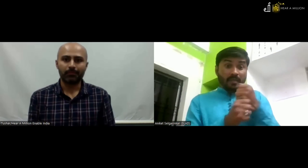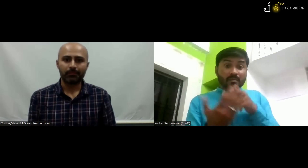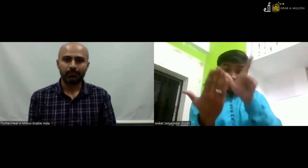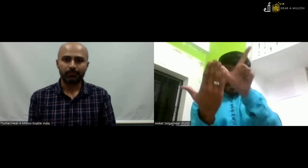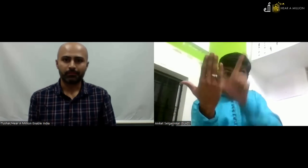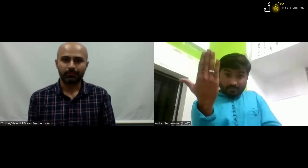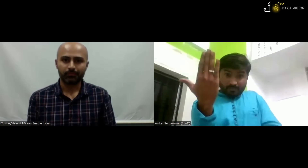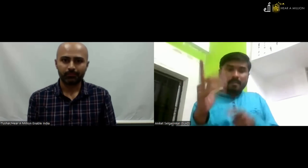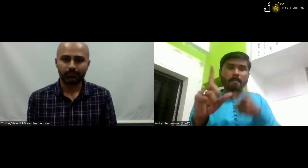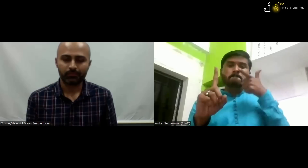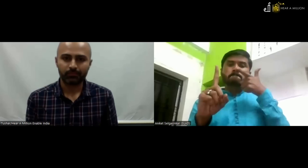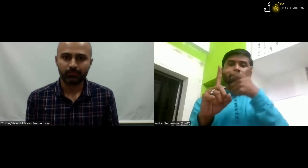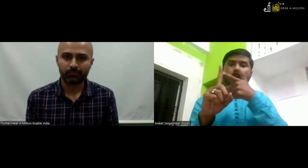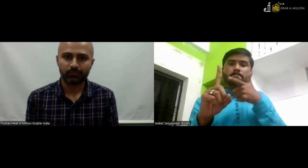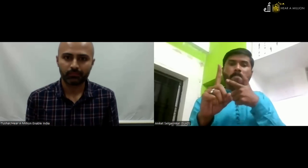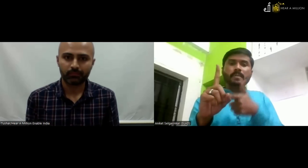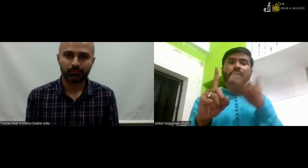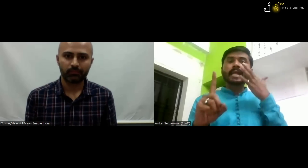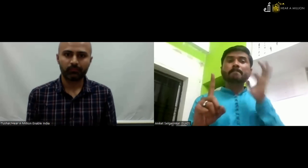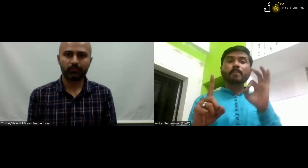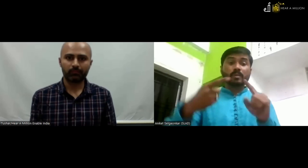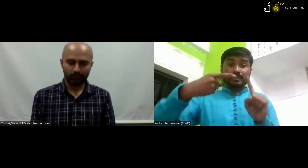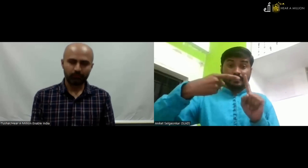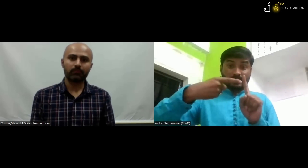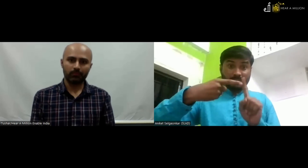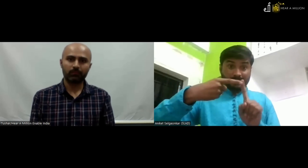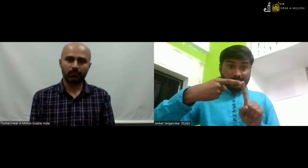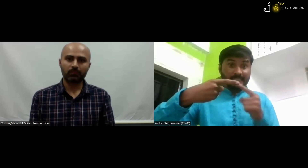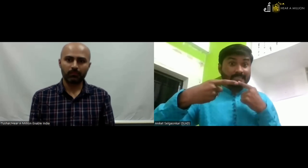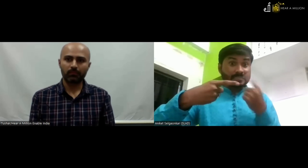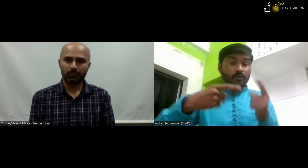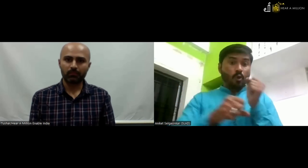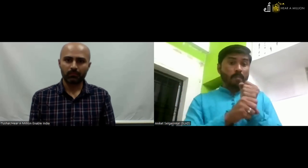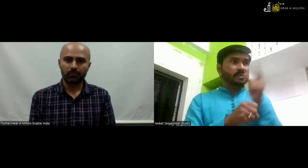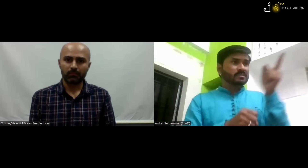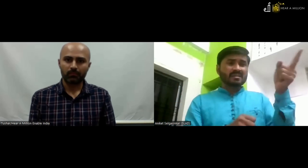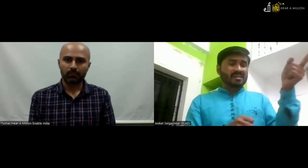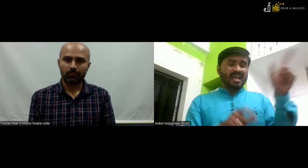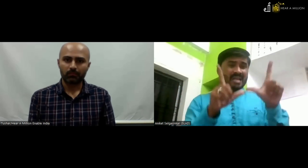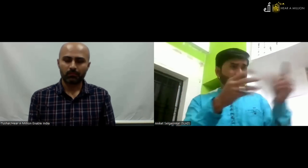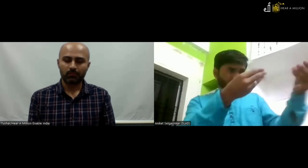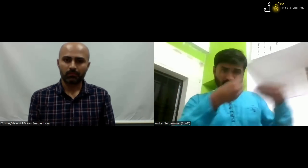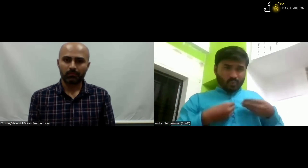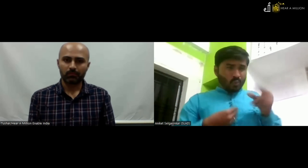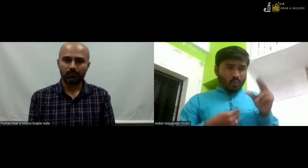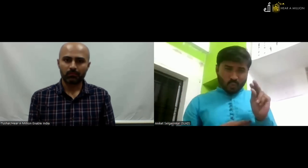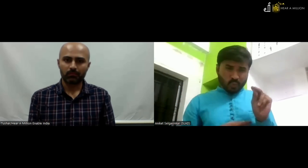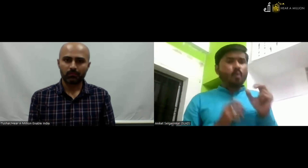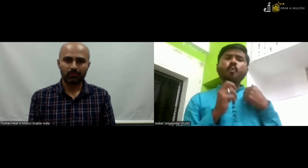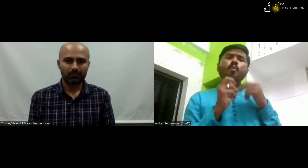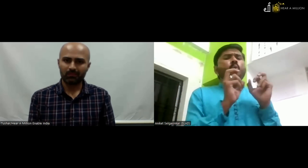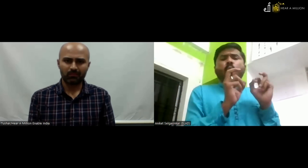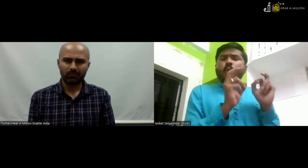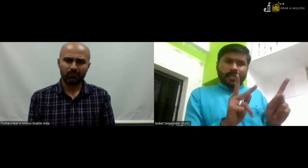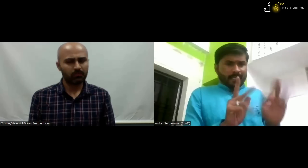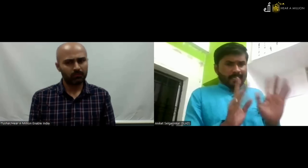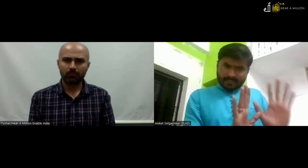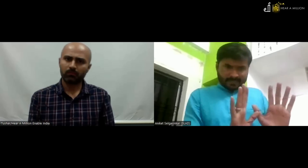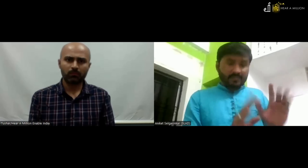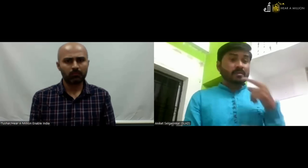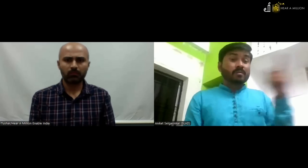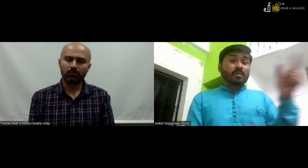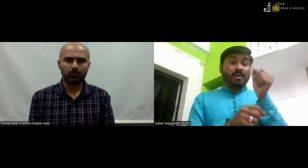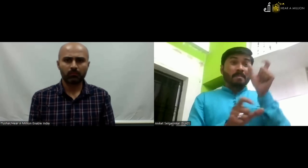Yeah, so the government, they can't pay to your driver, right? So the pointer which we made, first of all, we asked, if you are not